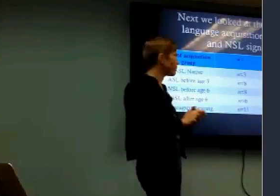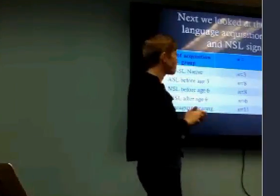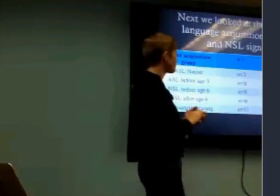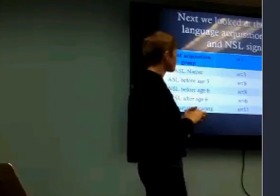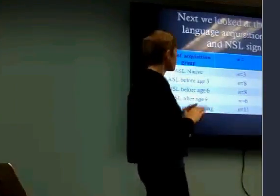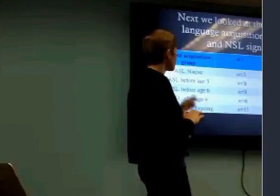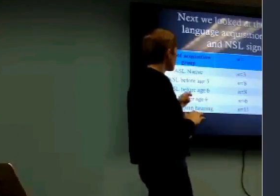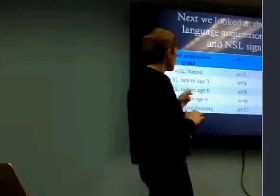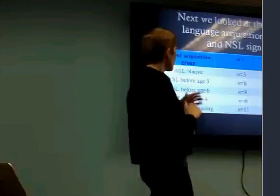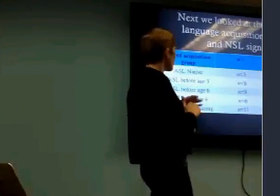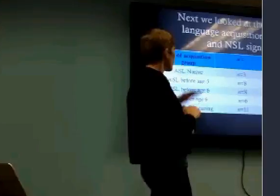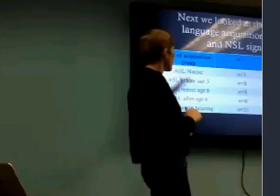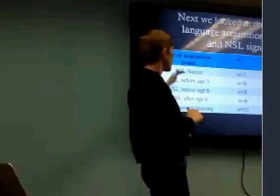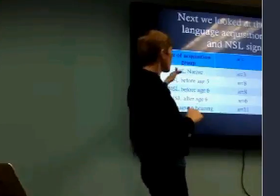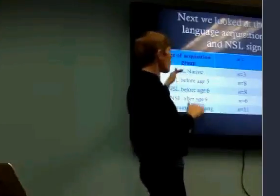of acquisition.